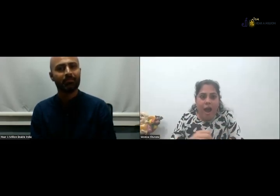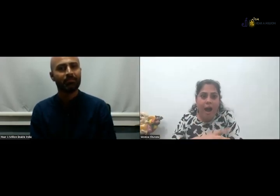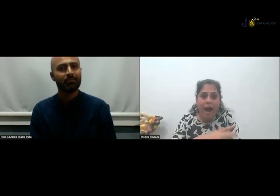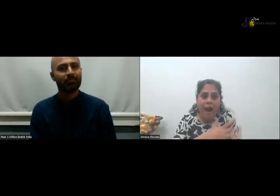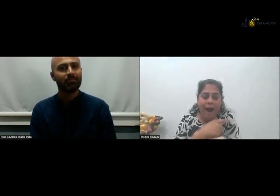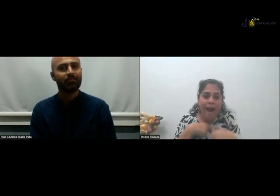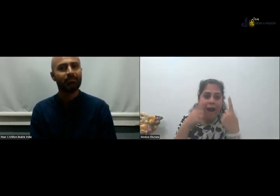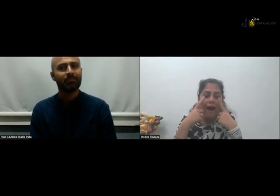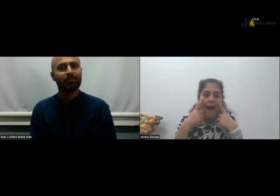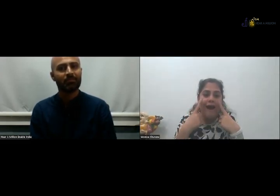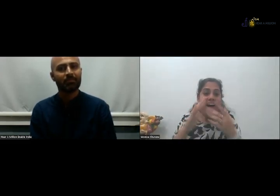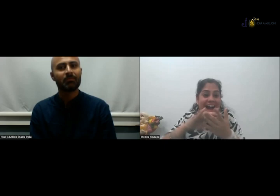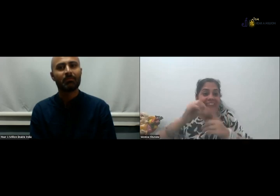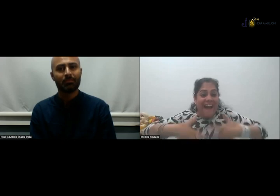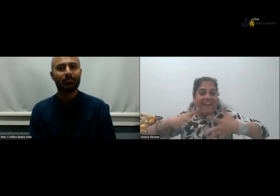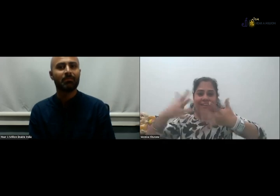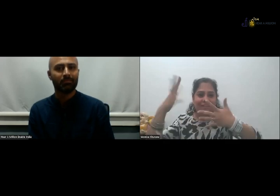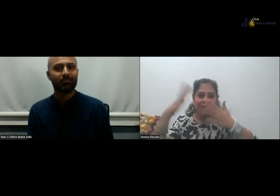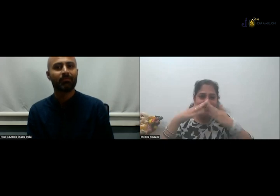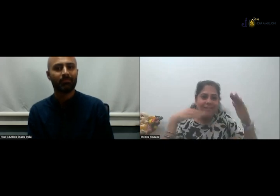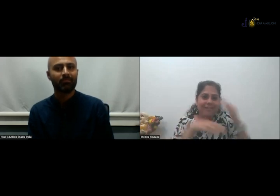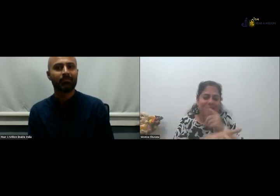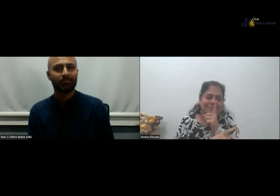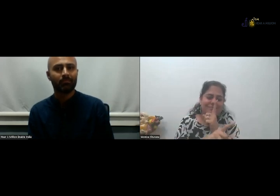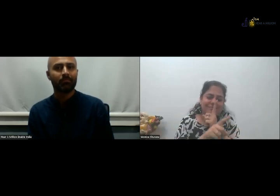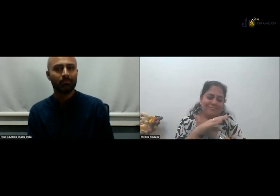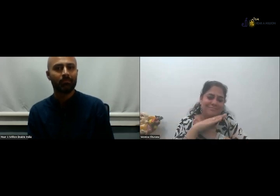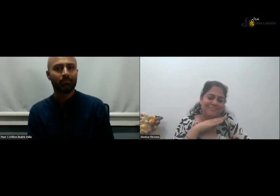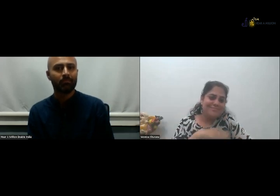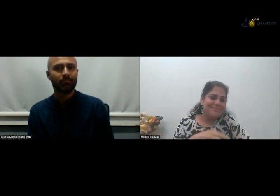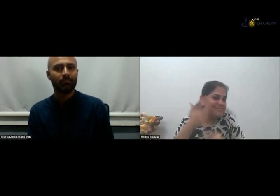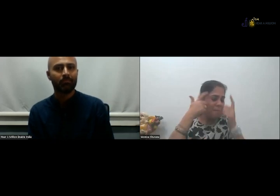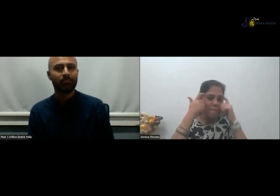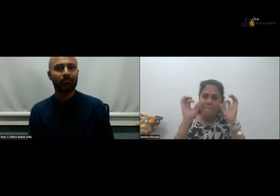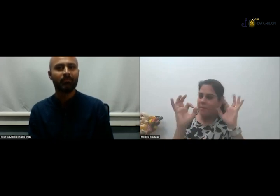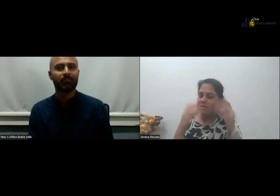like, no, that couldn't be possible. But